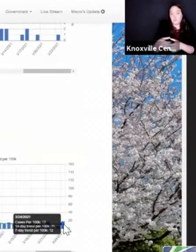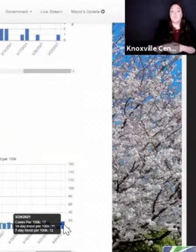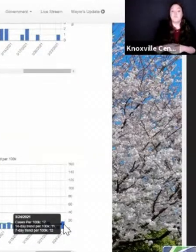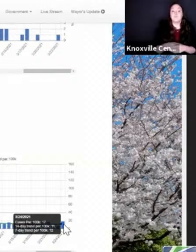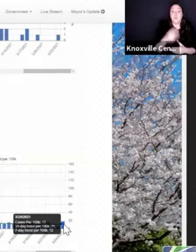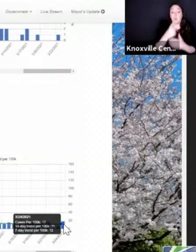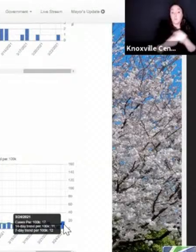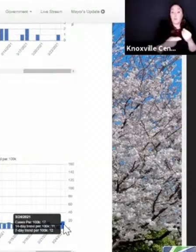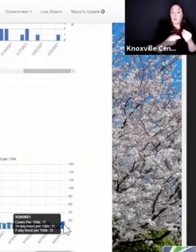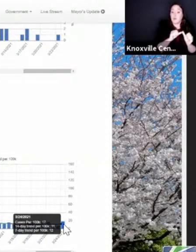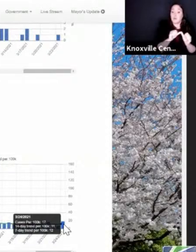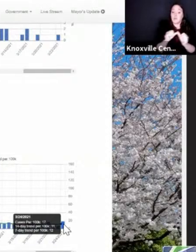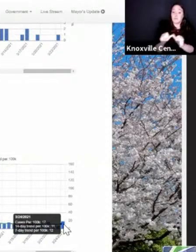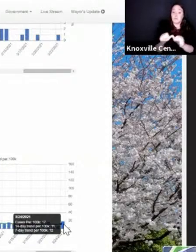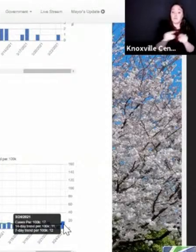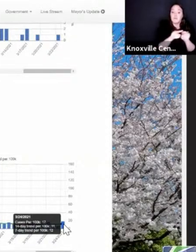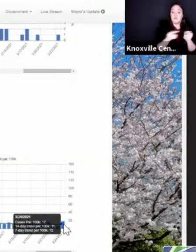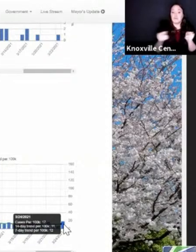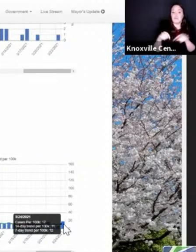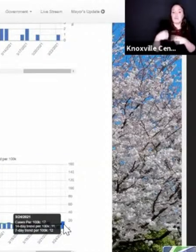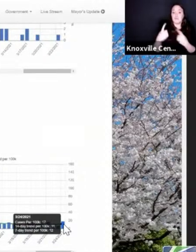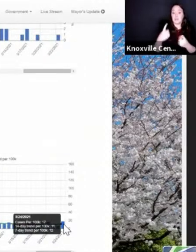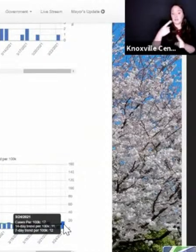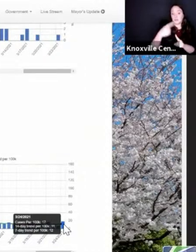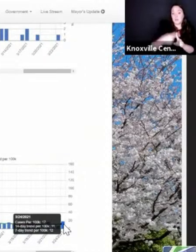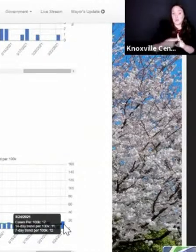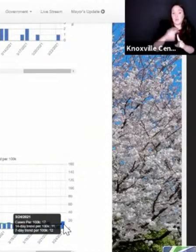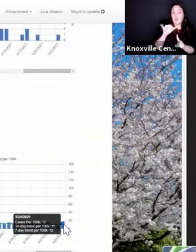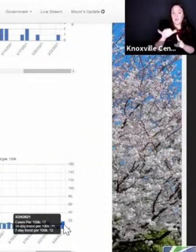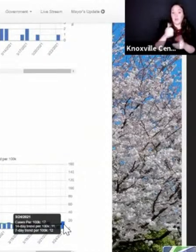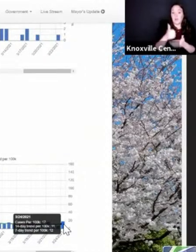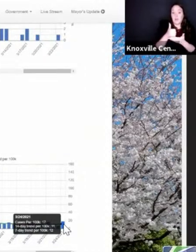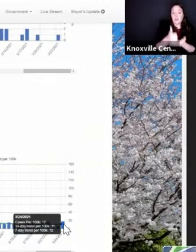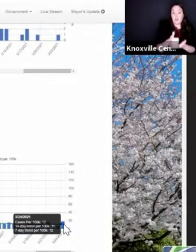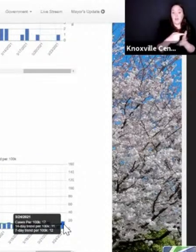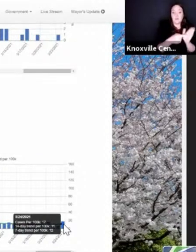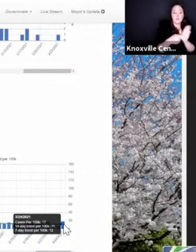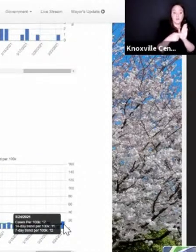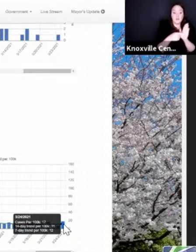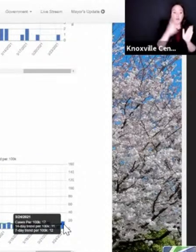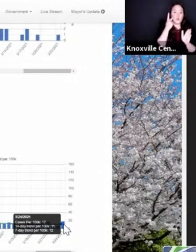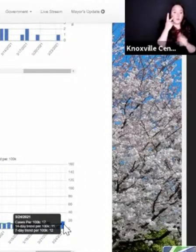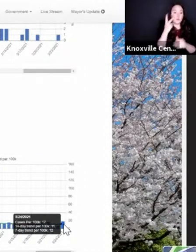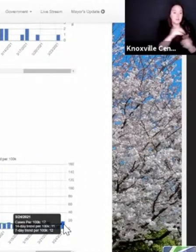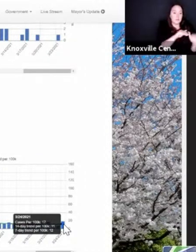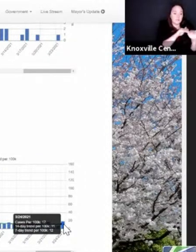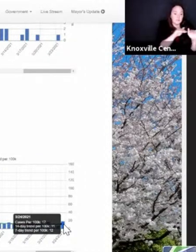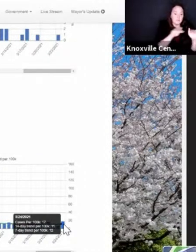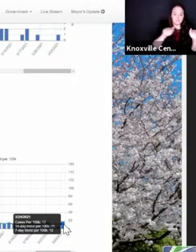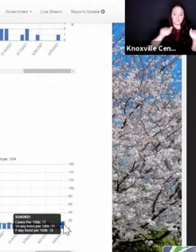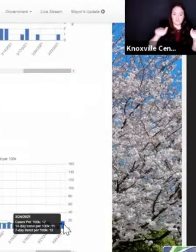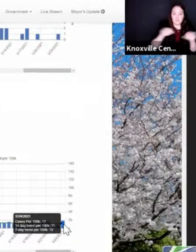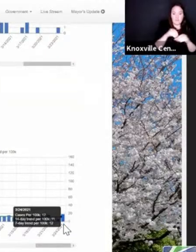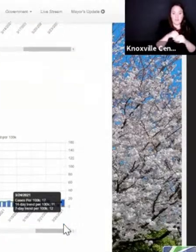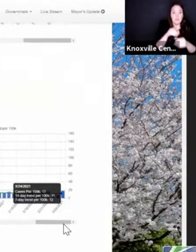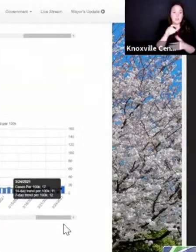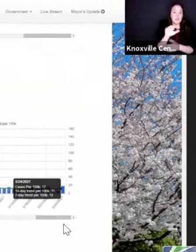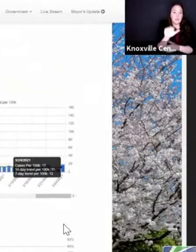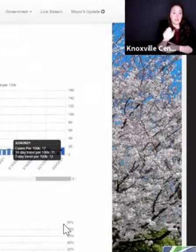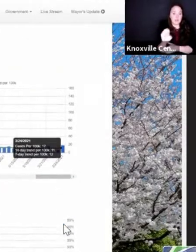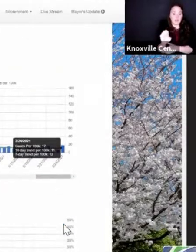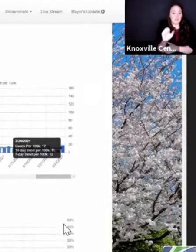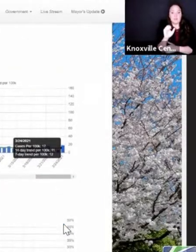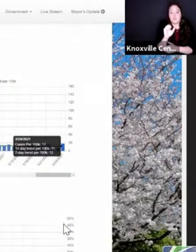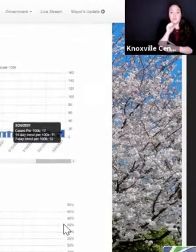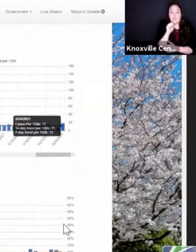have remained fairly consistent over the last month and really does help to illustrate the plateauing that we're seeing in our cases. So again, not the time to take